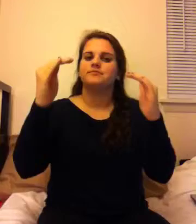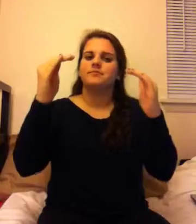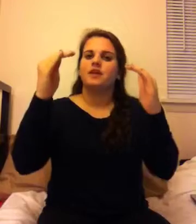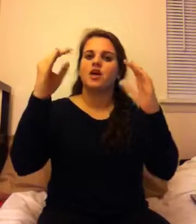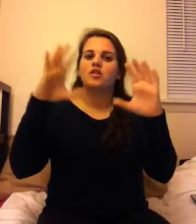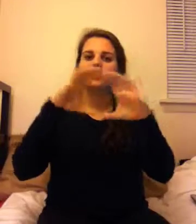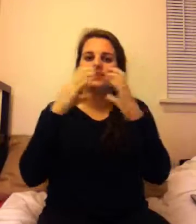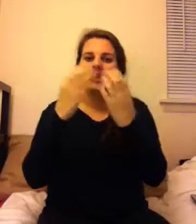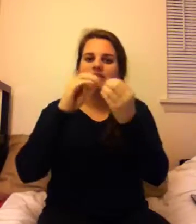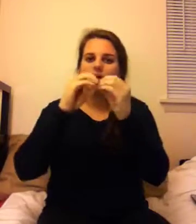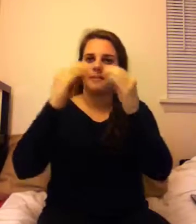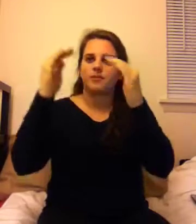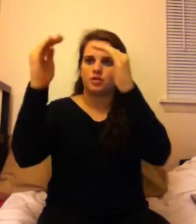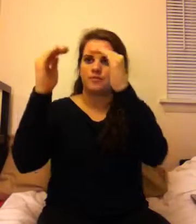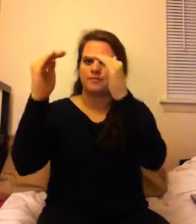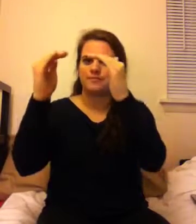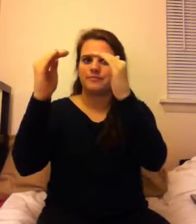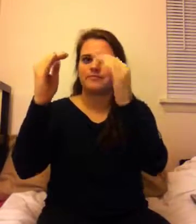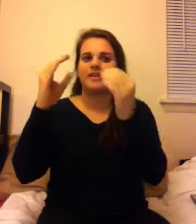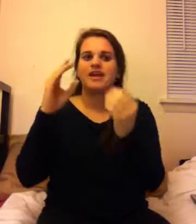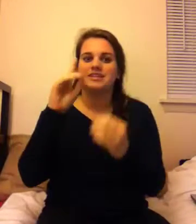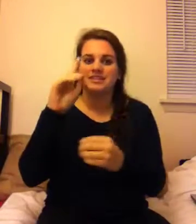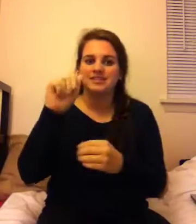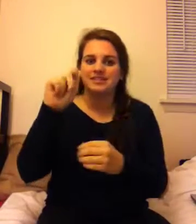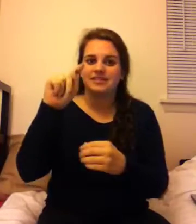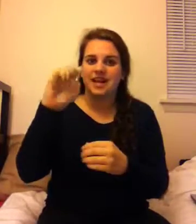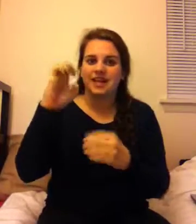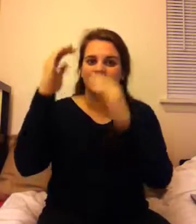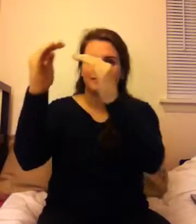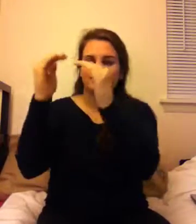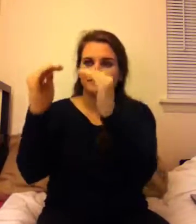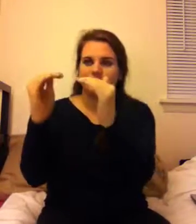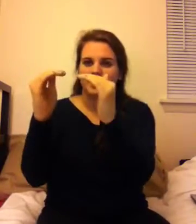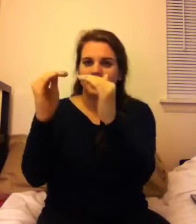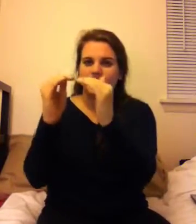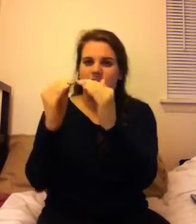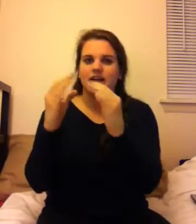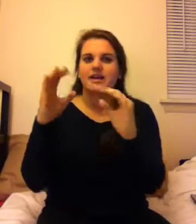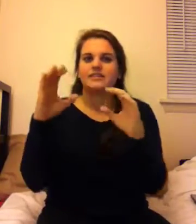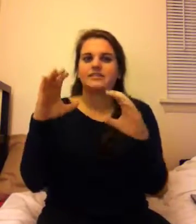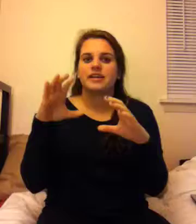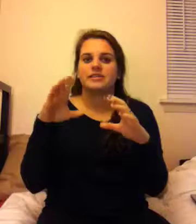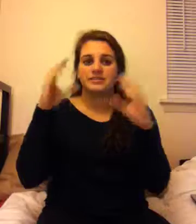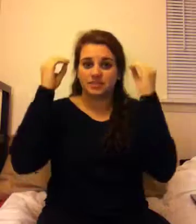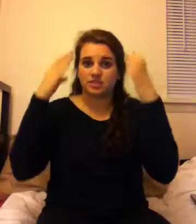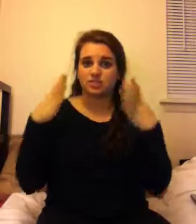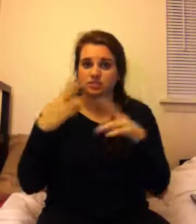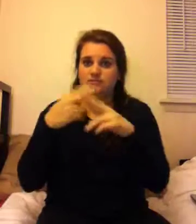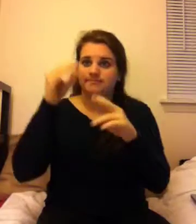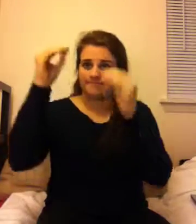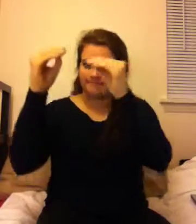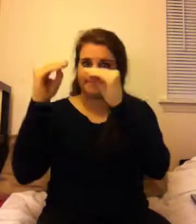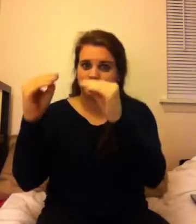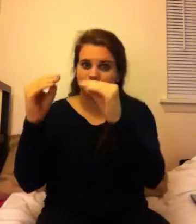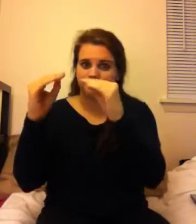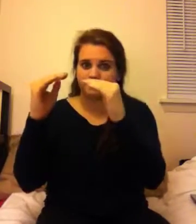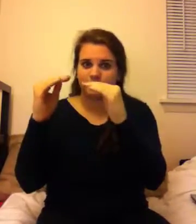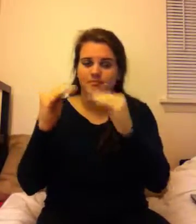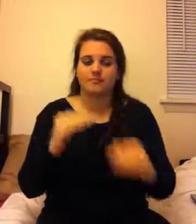You should use a black pen, and you should be able to write legibly. Now, if you cannot